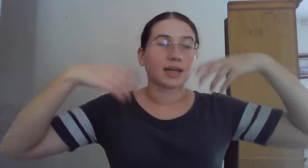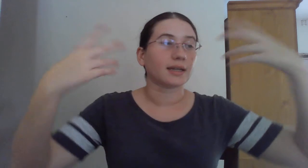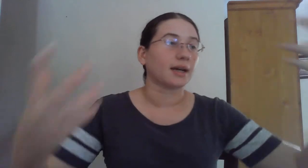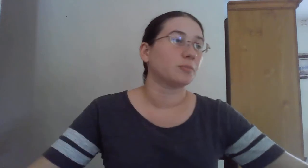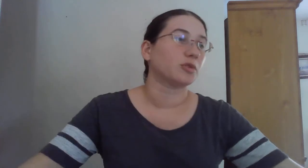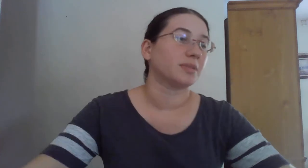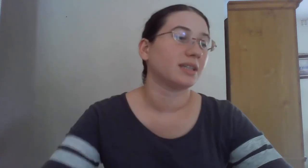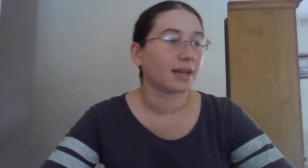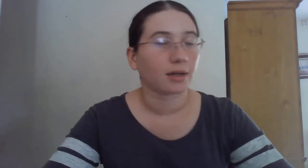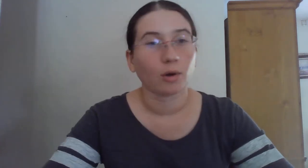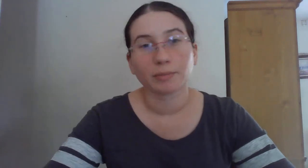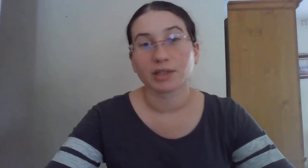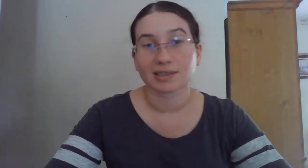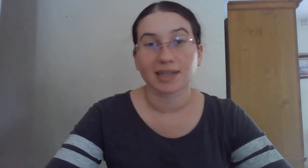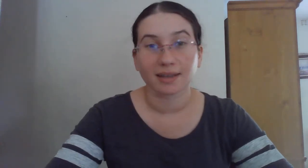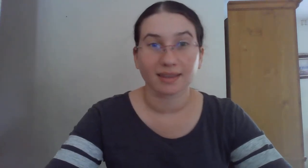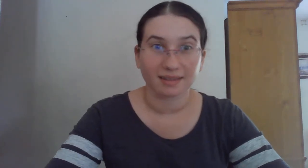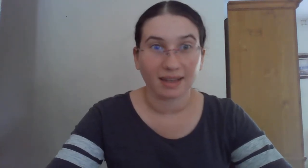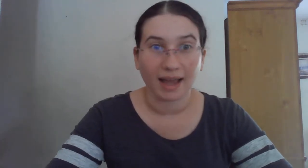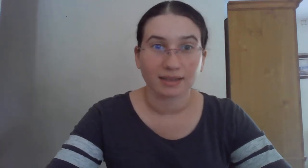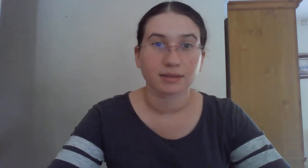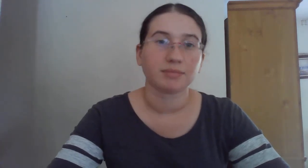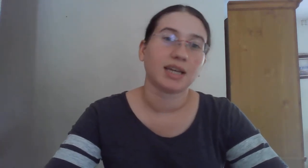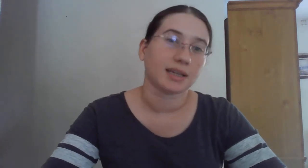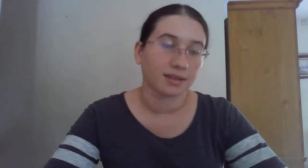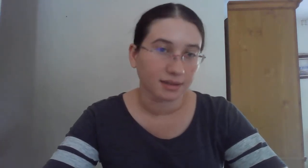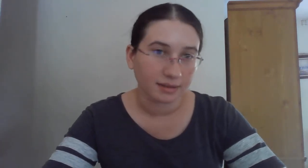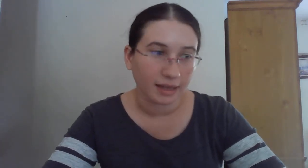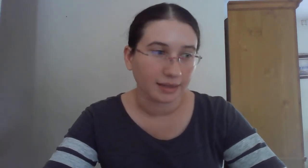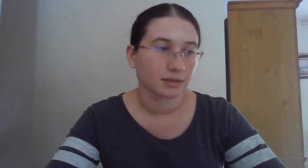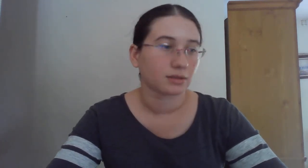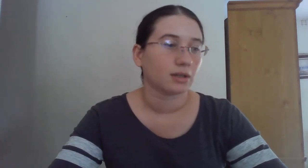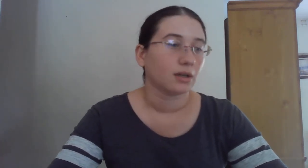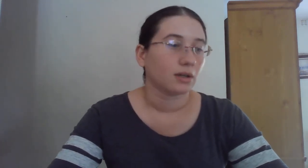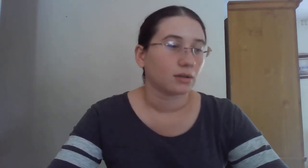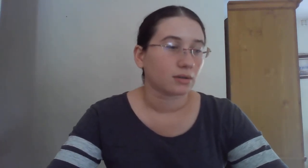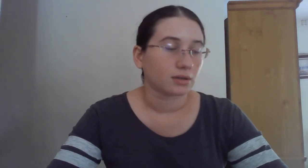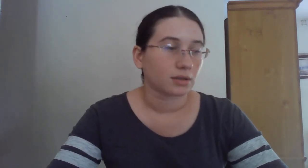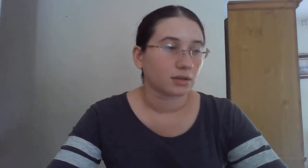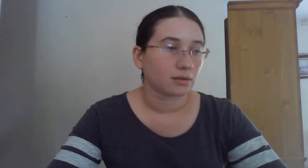Take up would be like, oh, I'm gonna take this class. I'm taking these classes, or